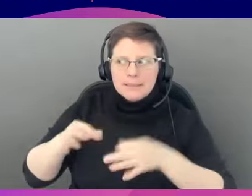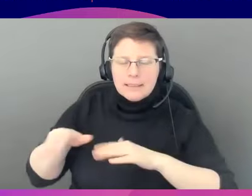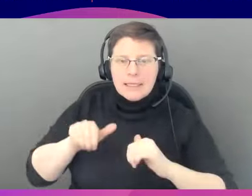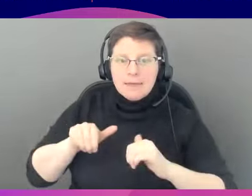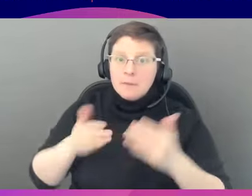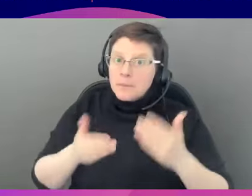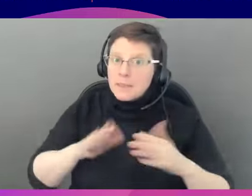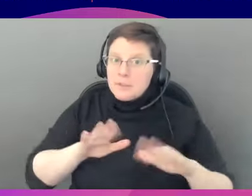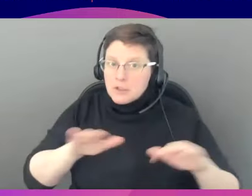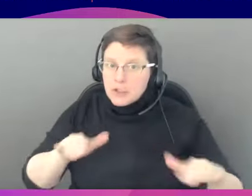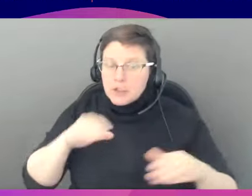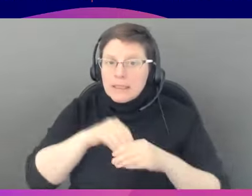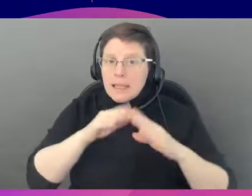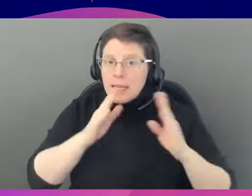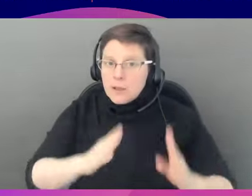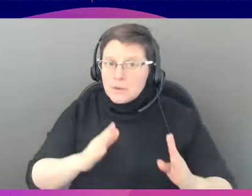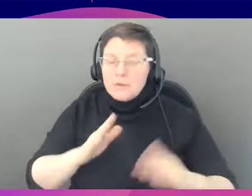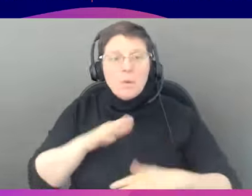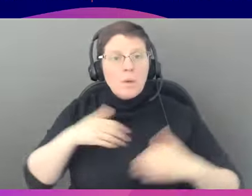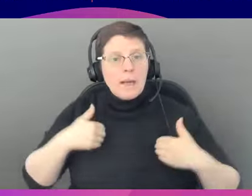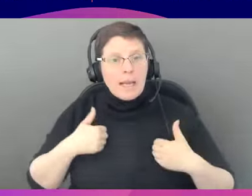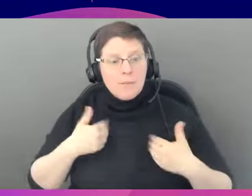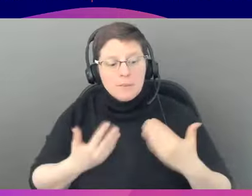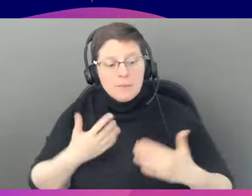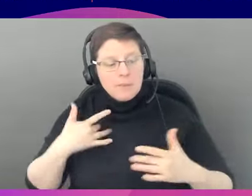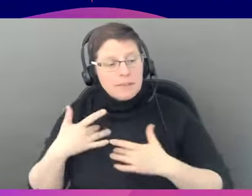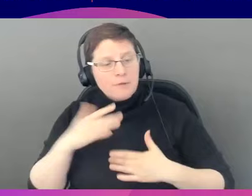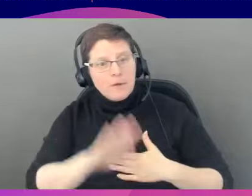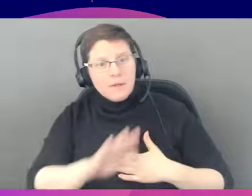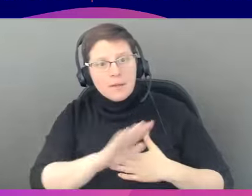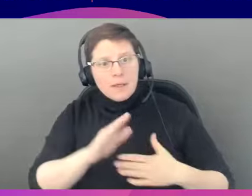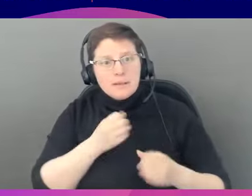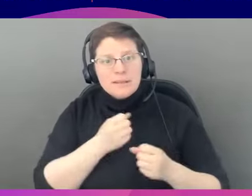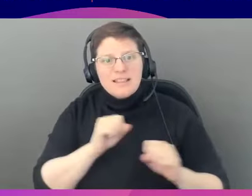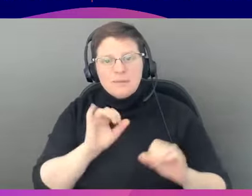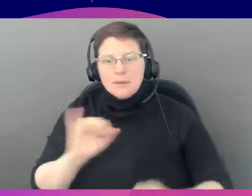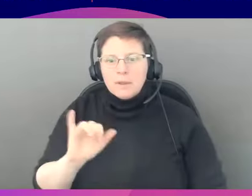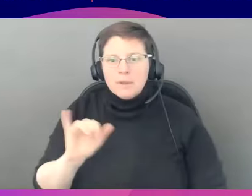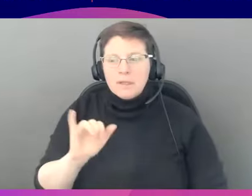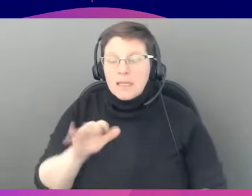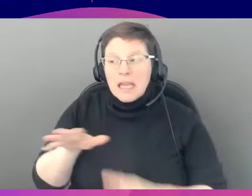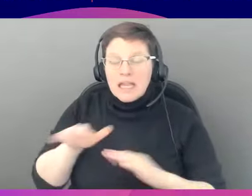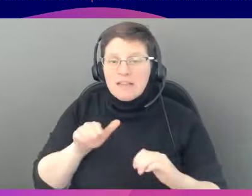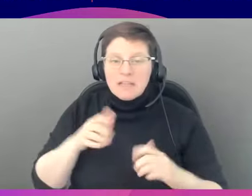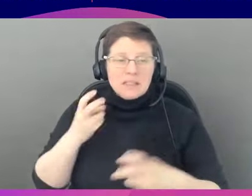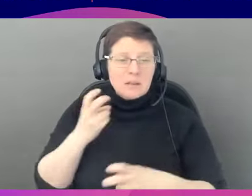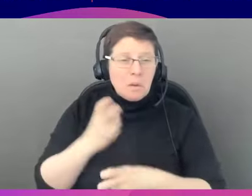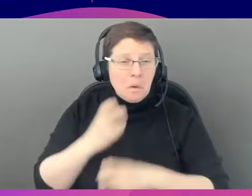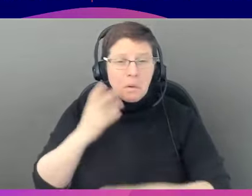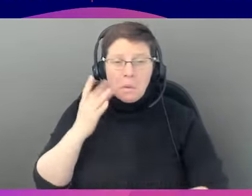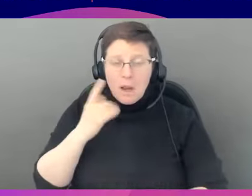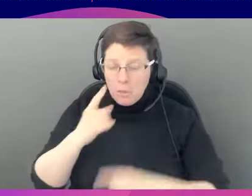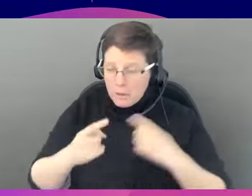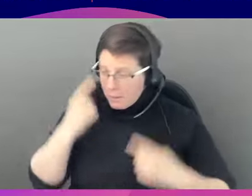and/or animals in the home, survivors may be concerned for their safety as well. Leaving is made further complex when considering the needs